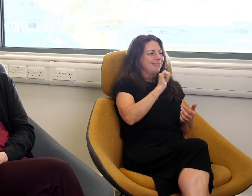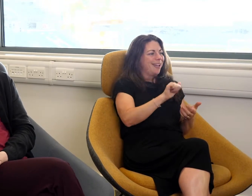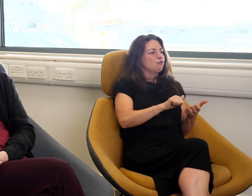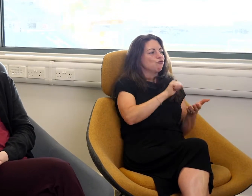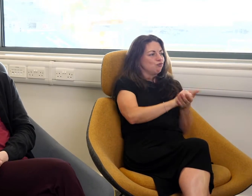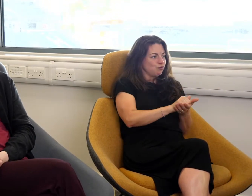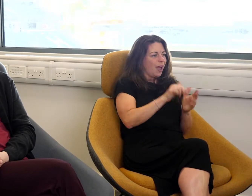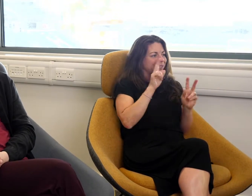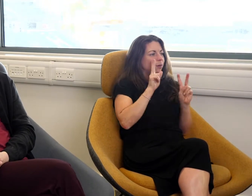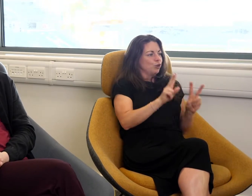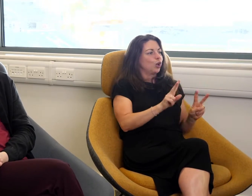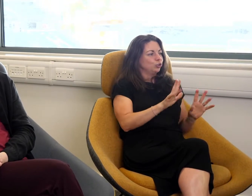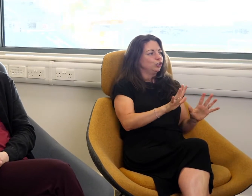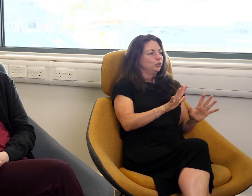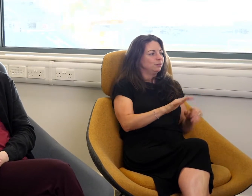about.